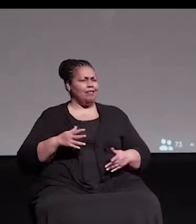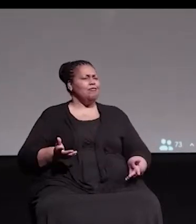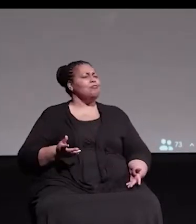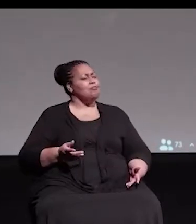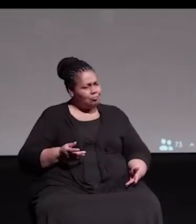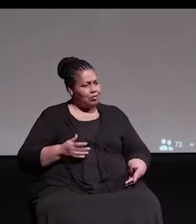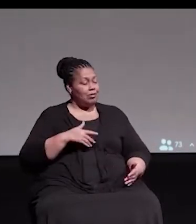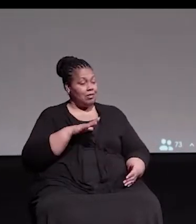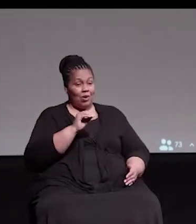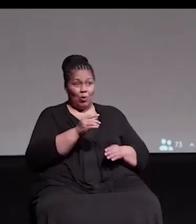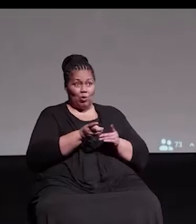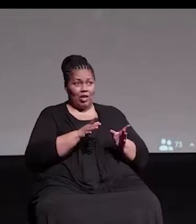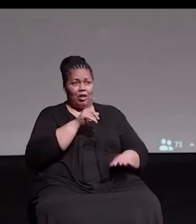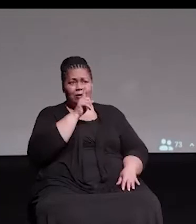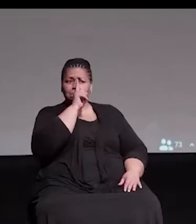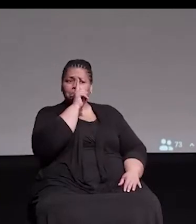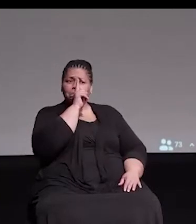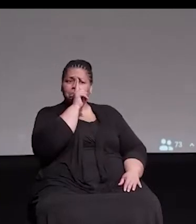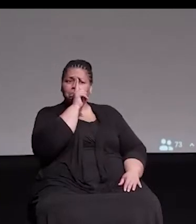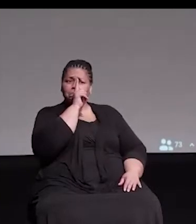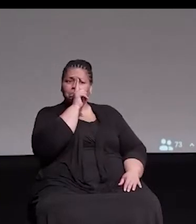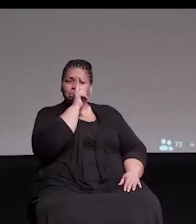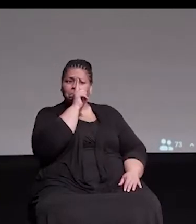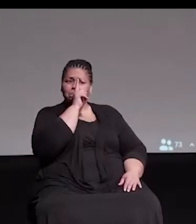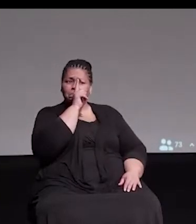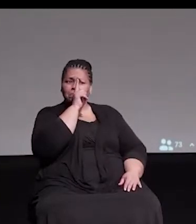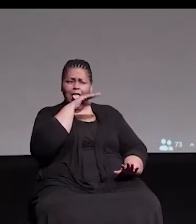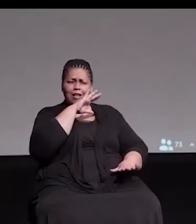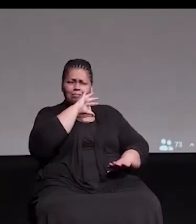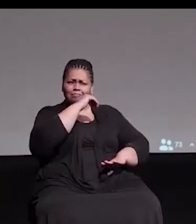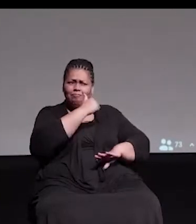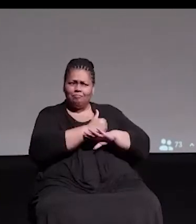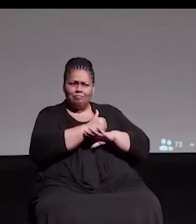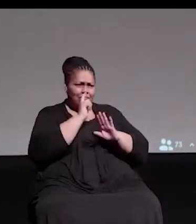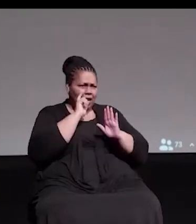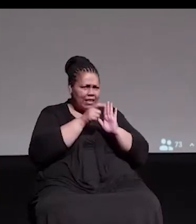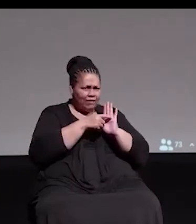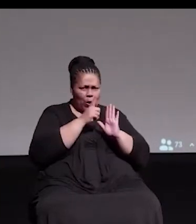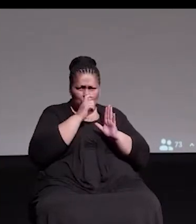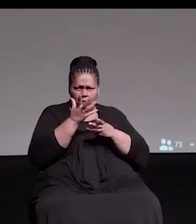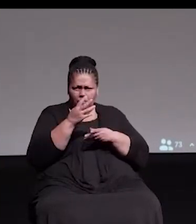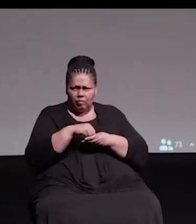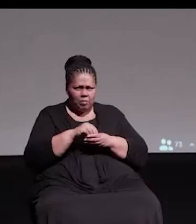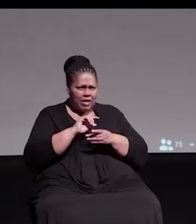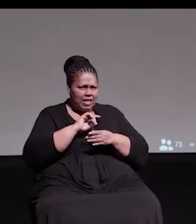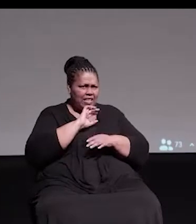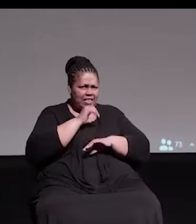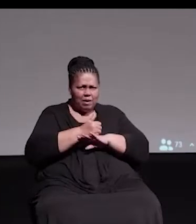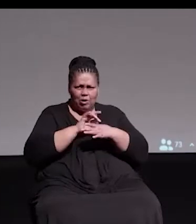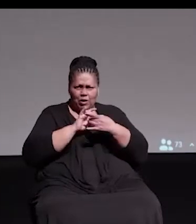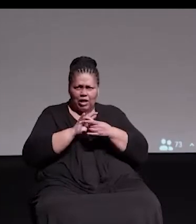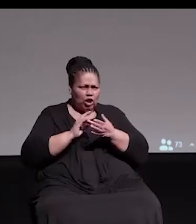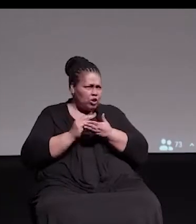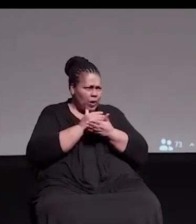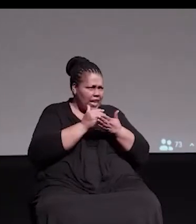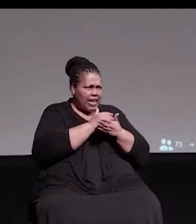not co-directing, because I didn't establish relationships, identify who the participants are and establish relationships with them and raise the